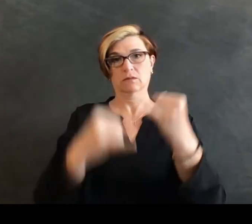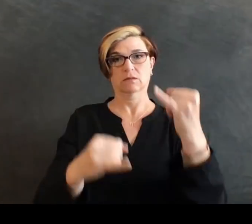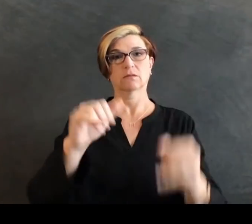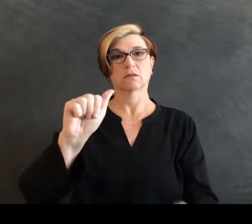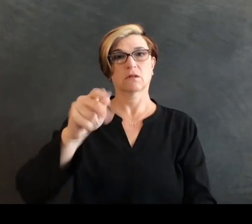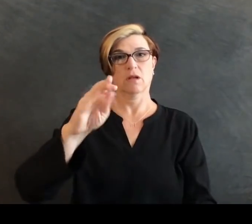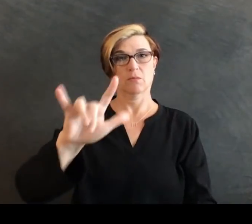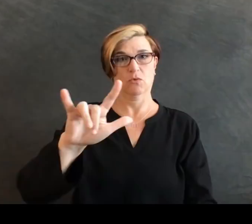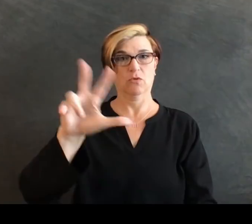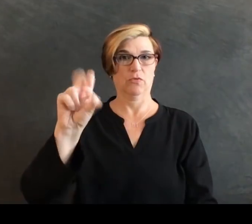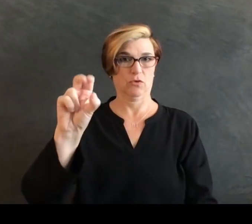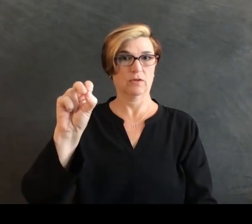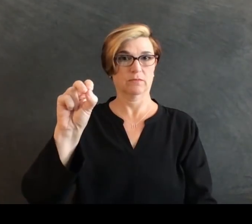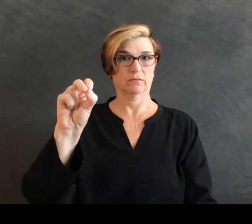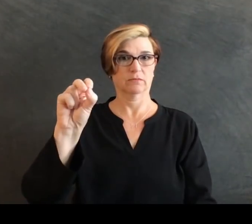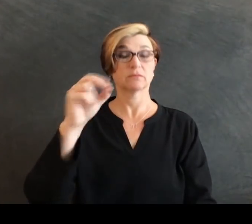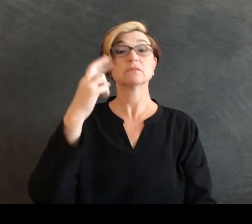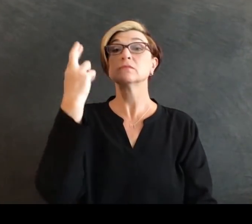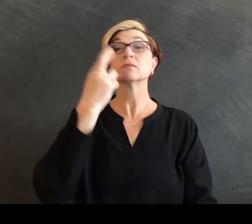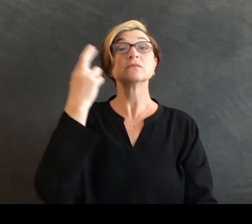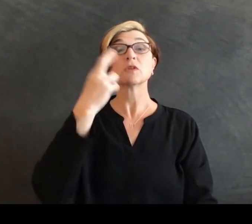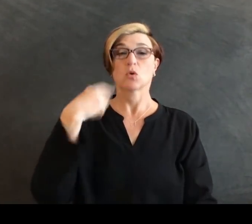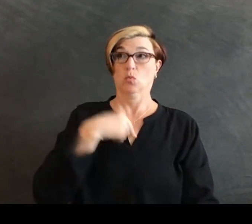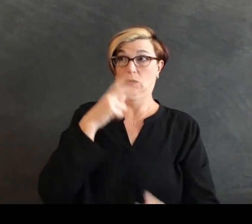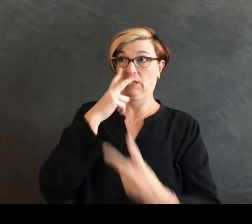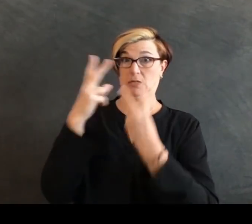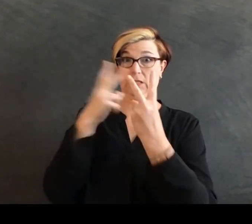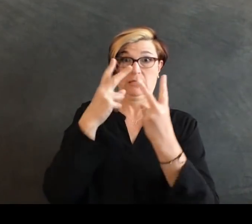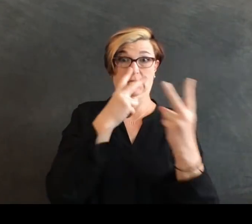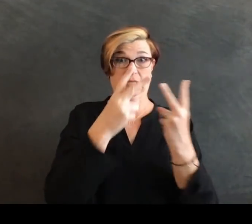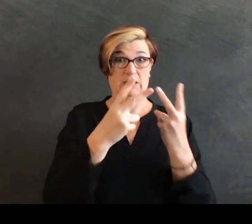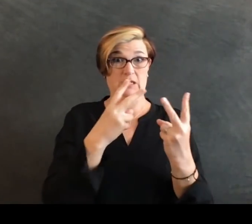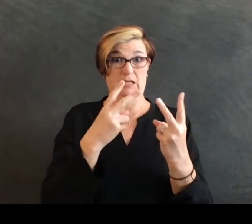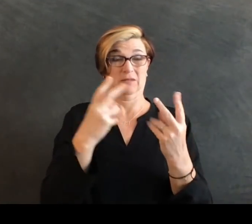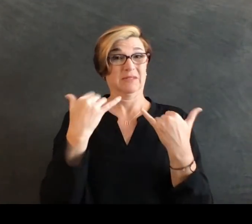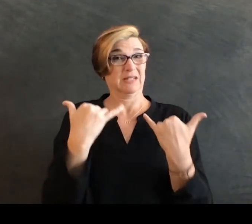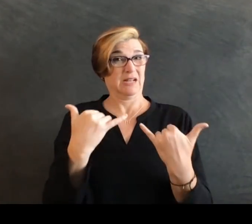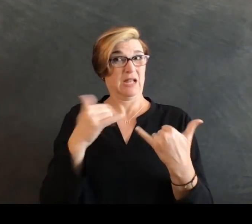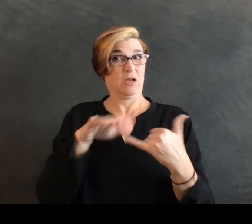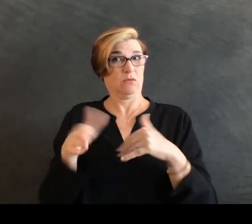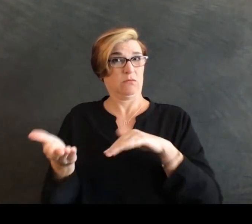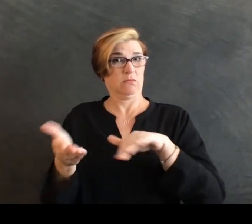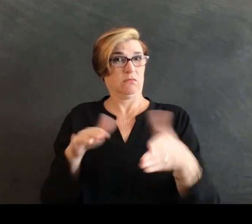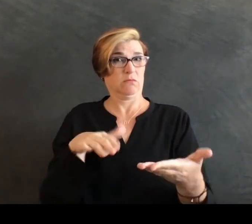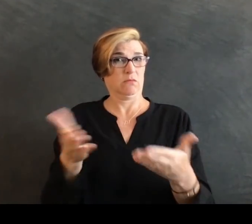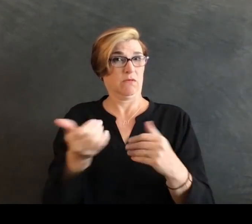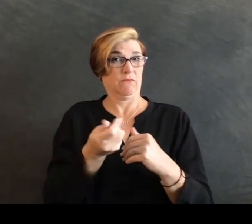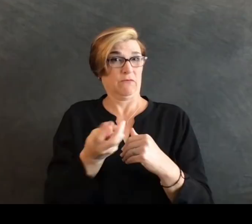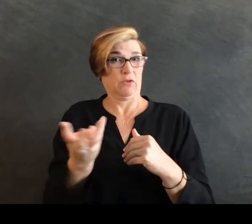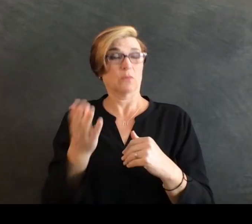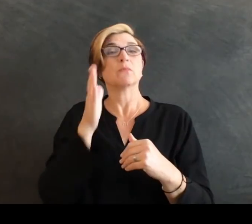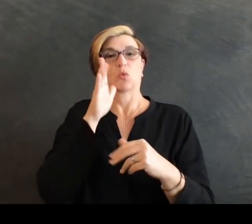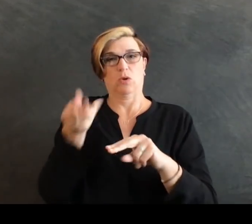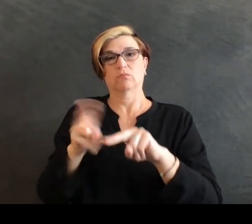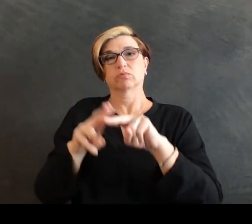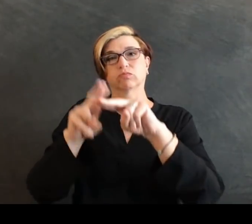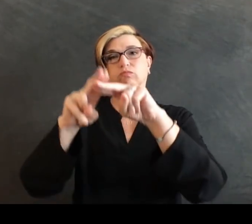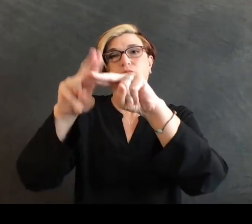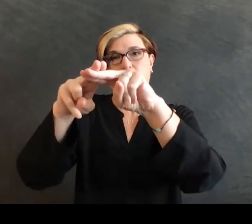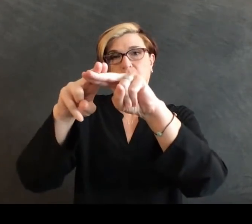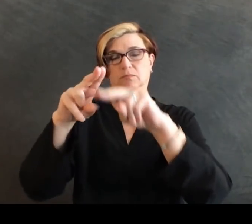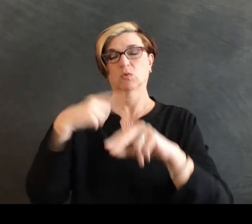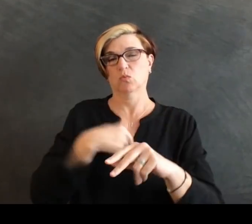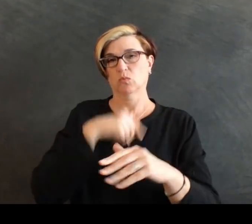in fatalities will not arrive for another 2 weeks. The same modeling also shows that by very